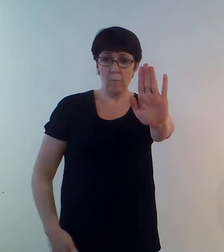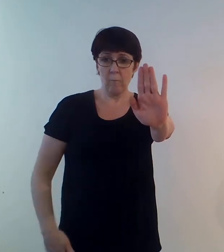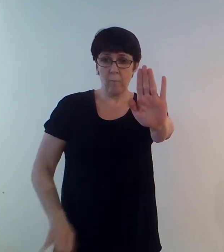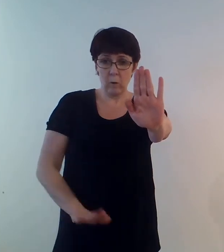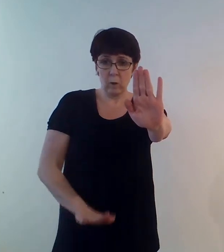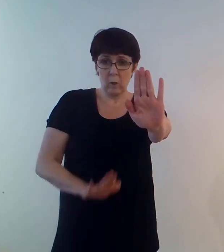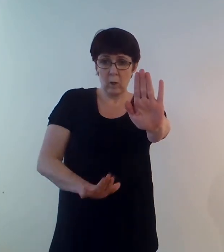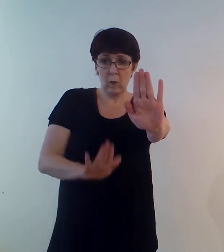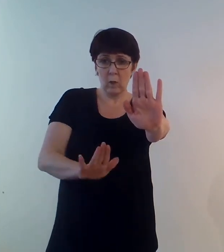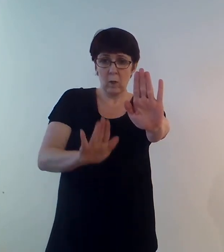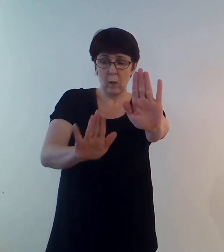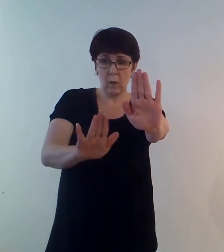the way back to front support